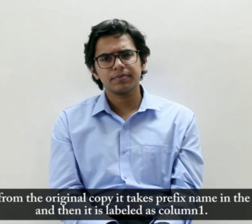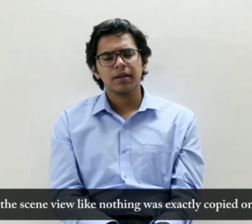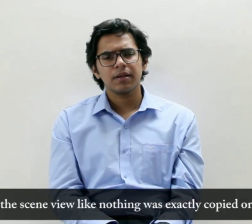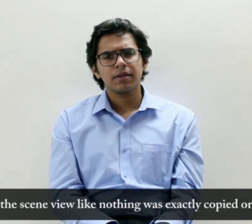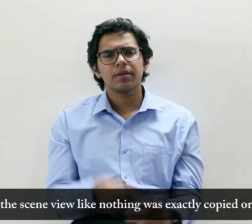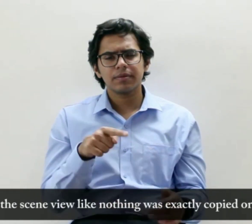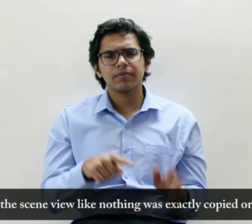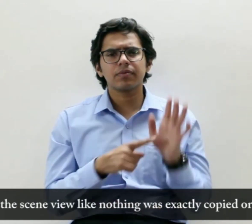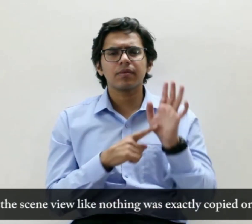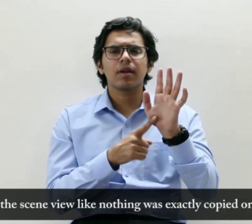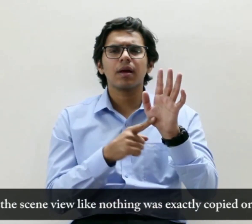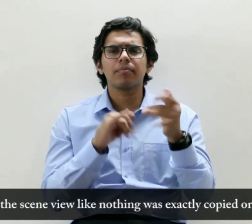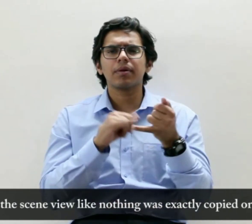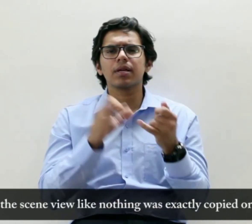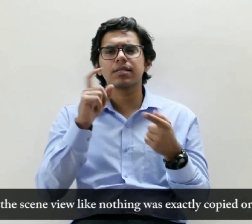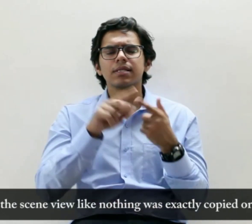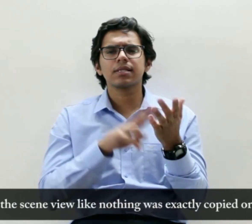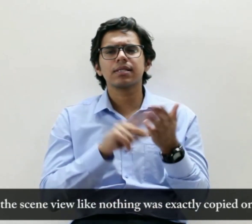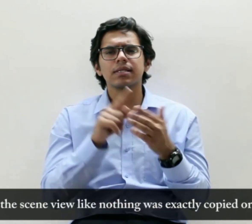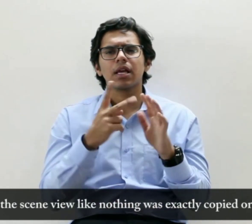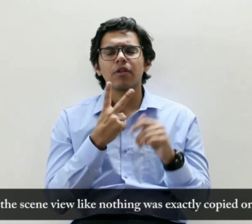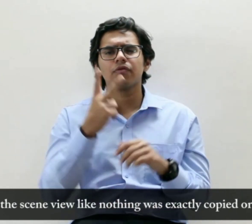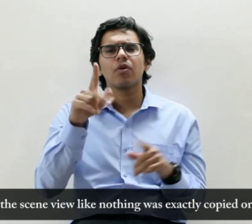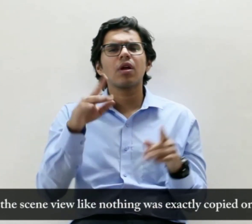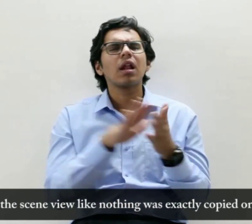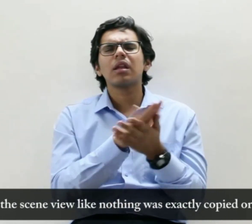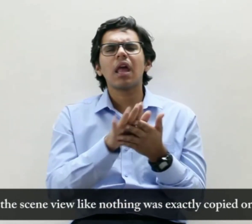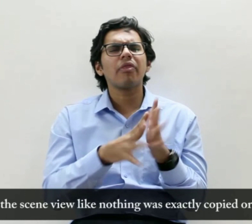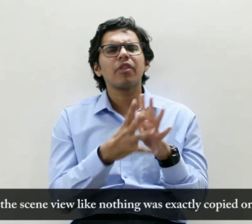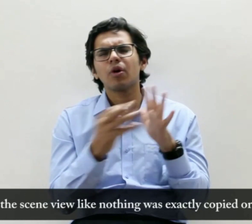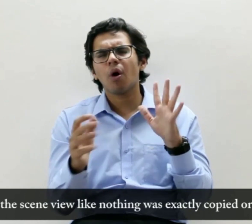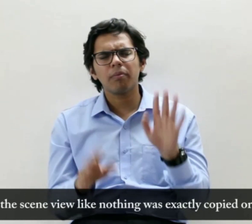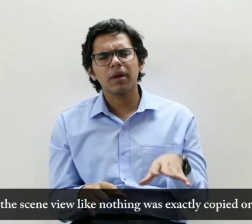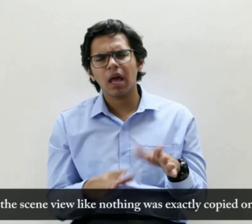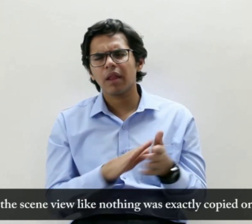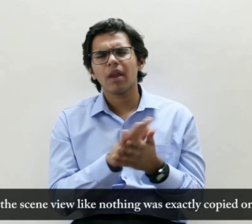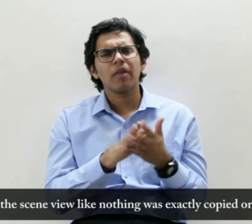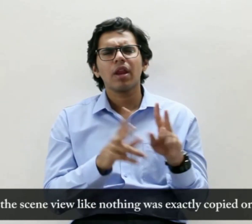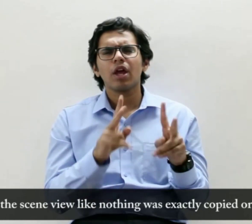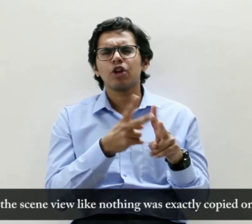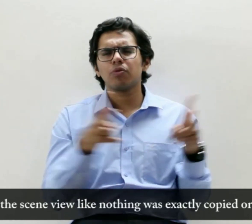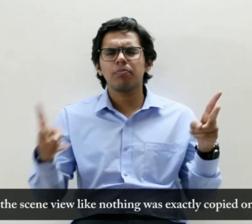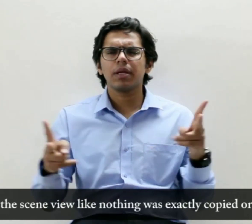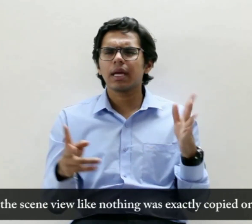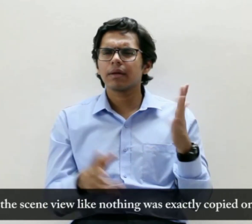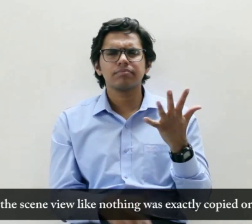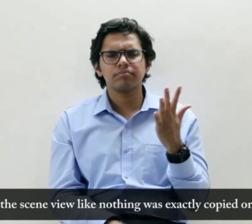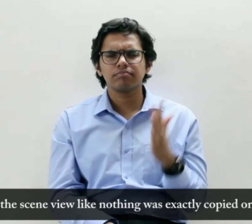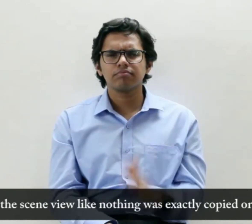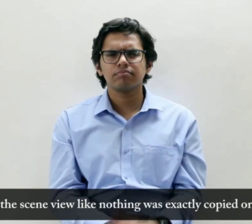1. It appears in the scene view like nothing was exactly copied or